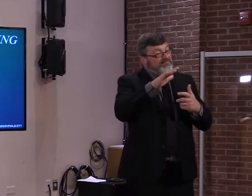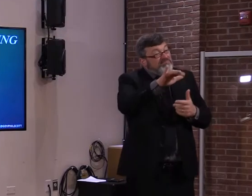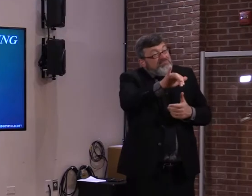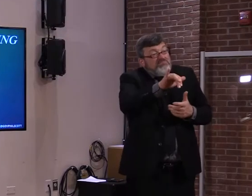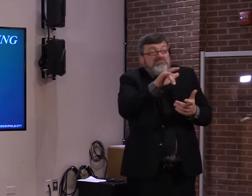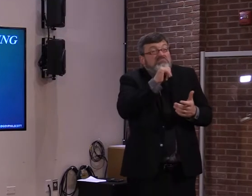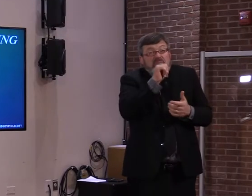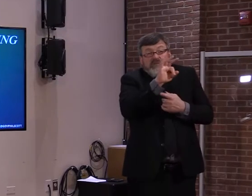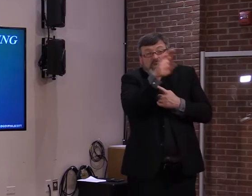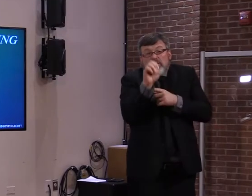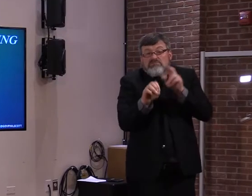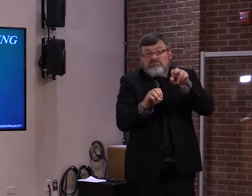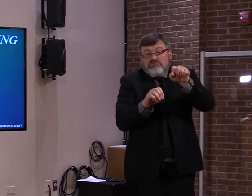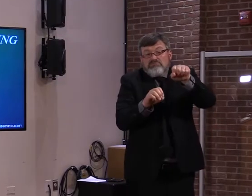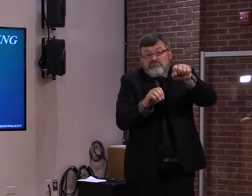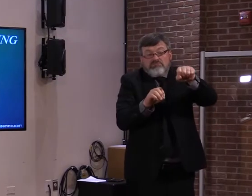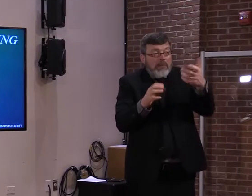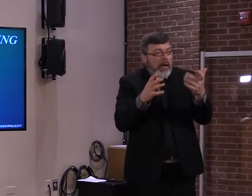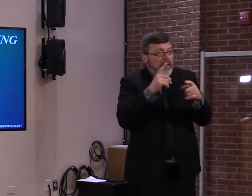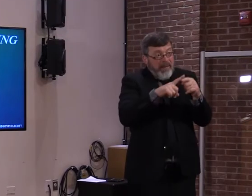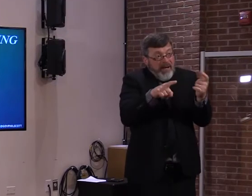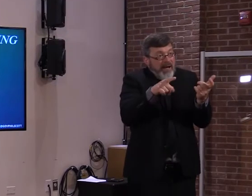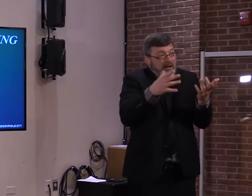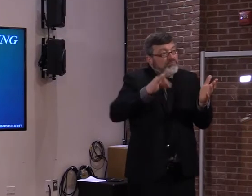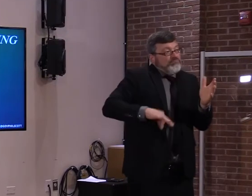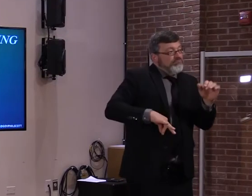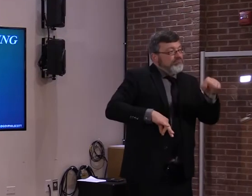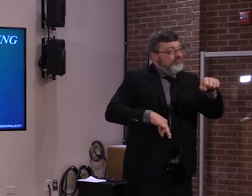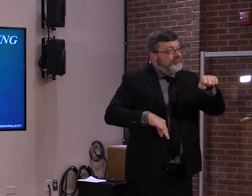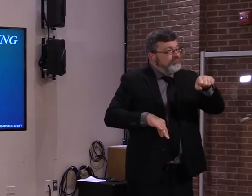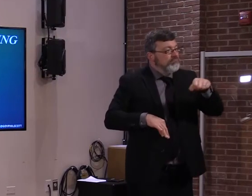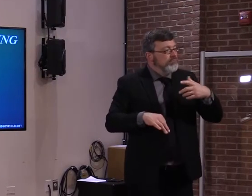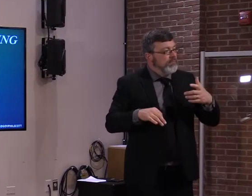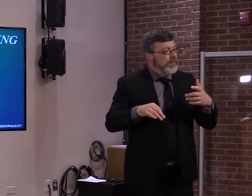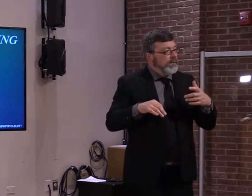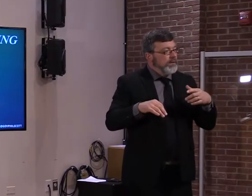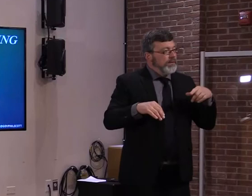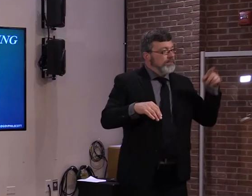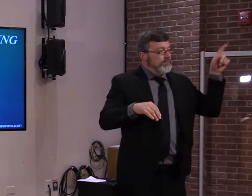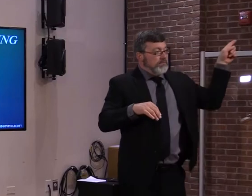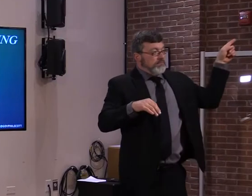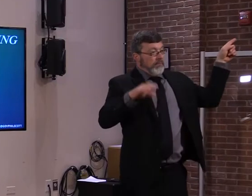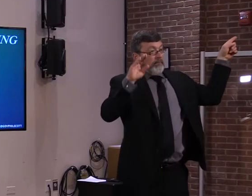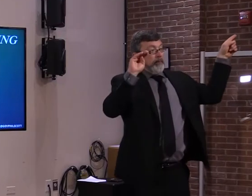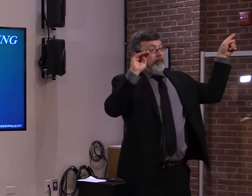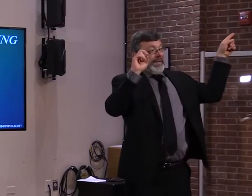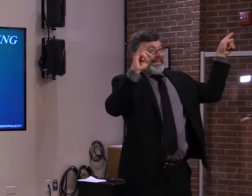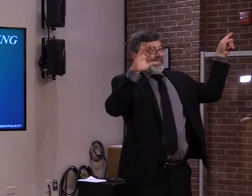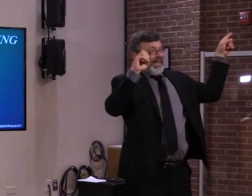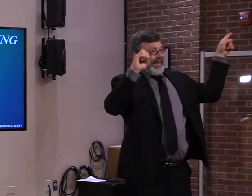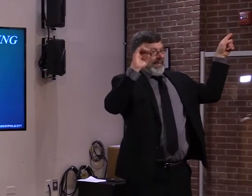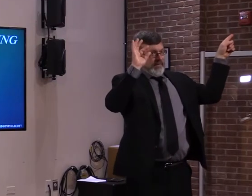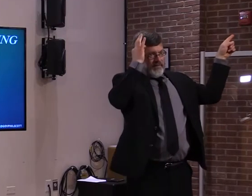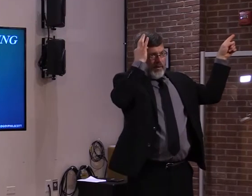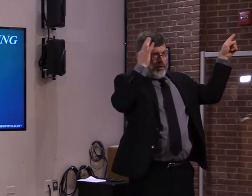to do, and in some cases on the HIT, the health information technology,